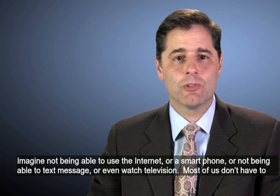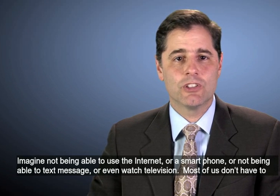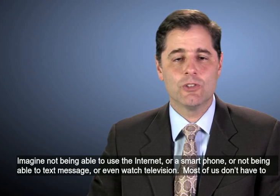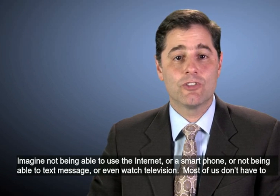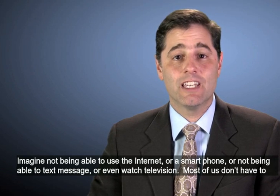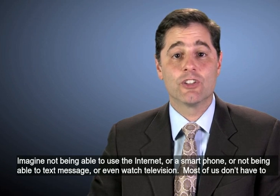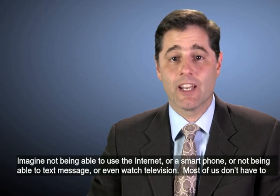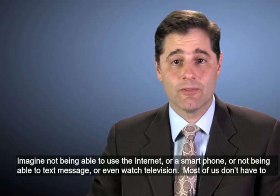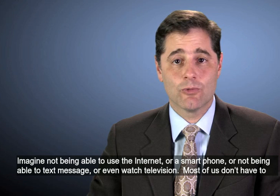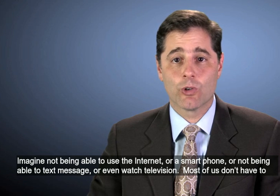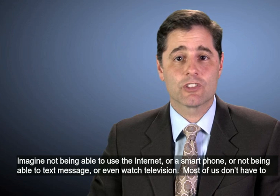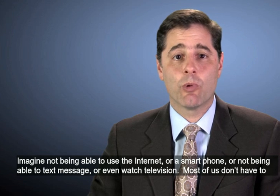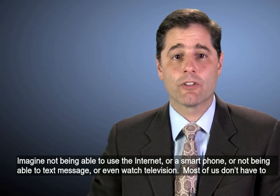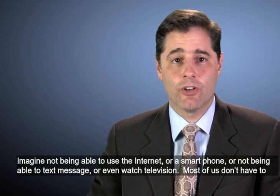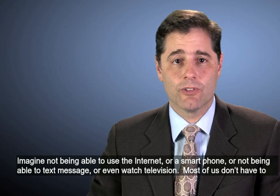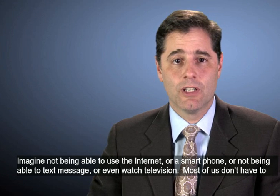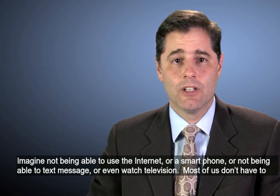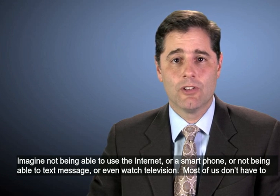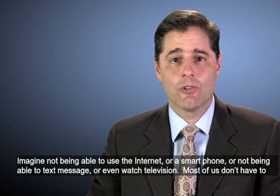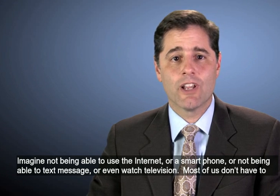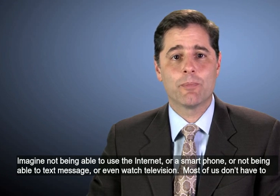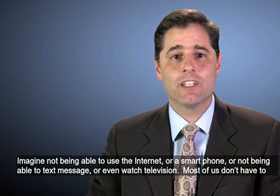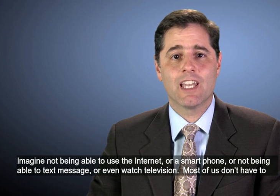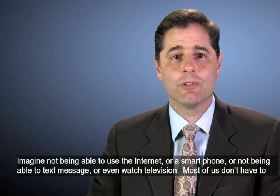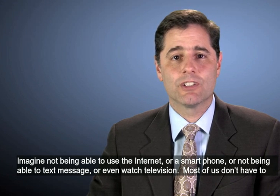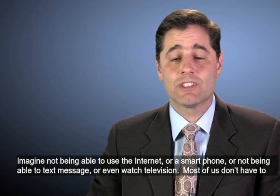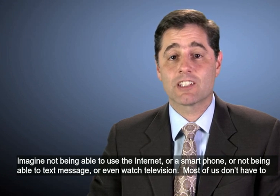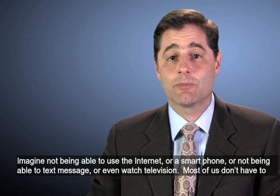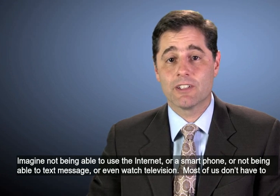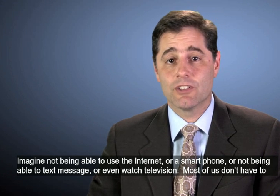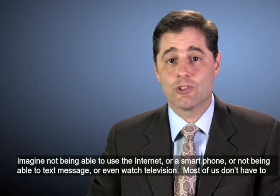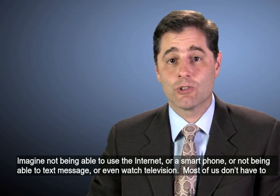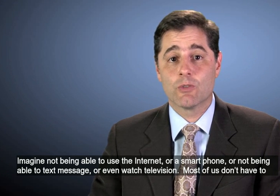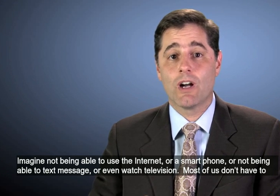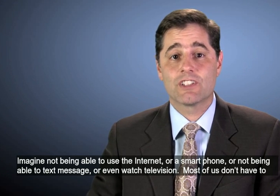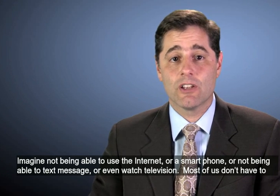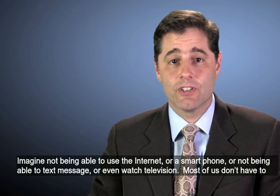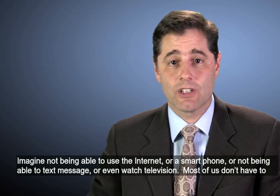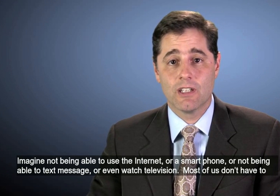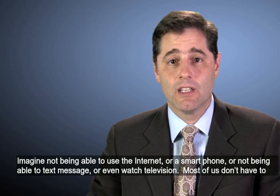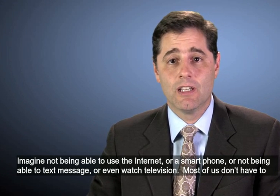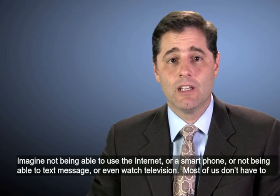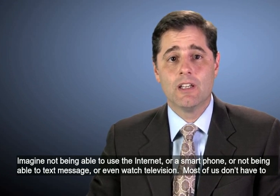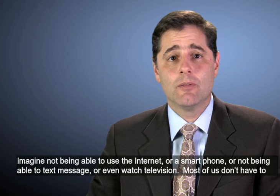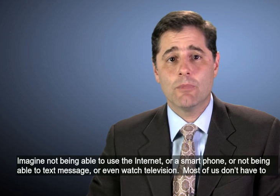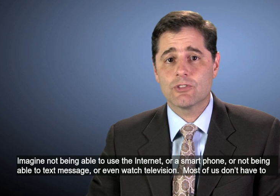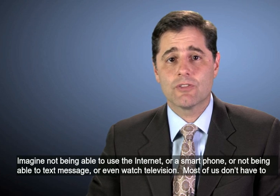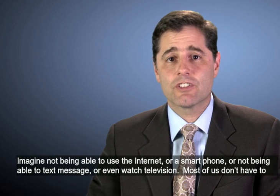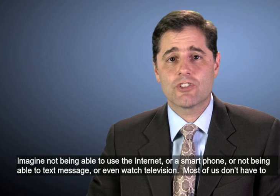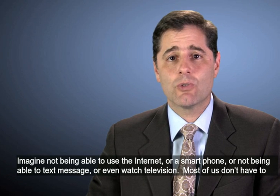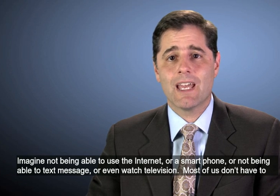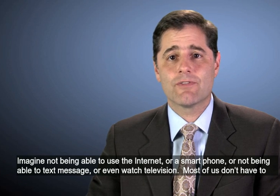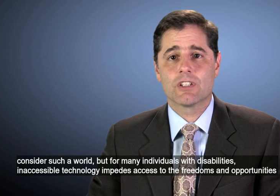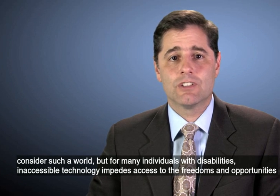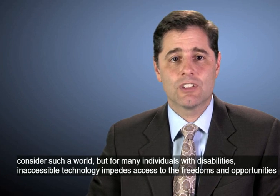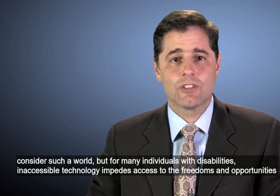to use the internet or a smartphone, or not being able to text message or even watch television. Most of us don't have to consider